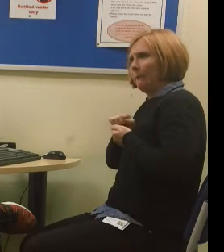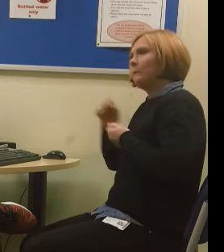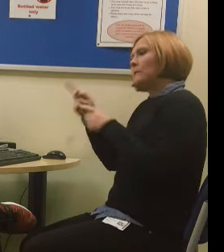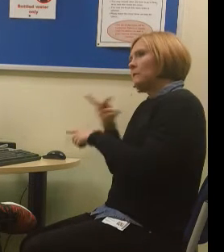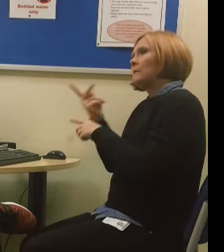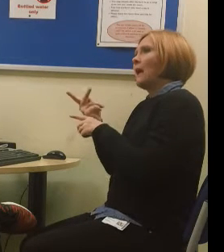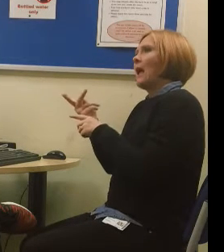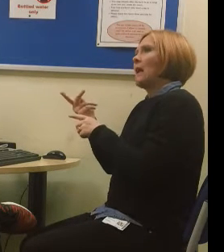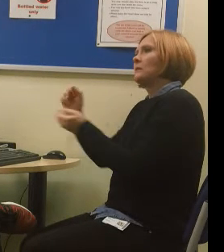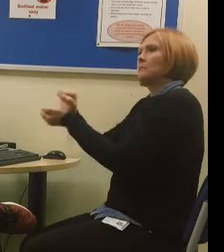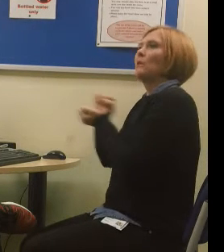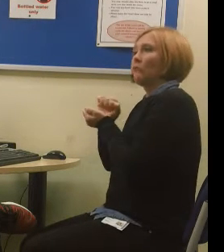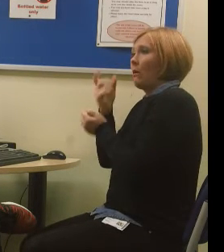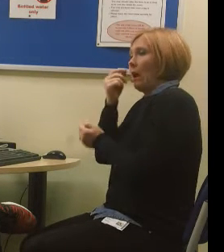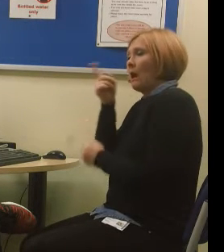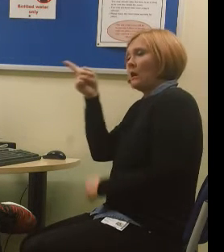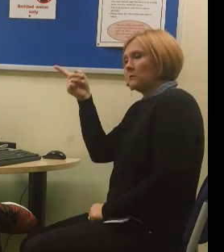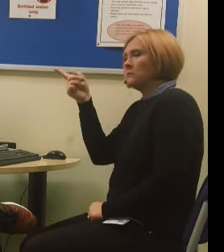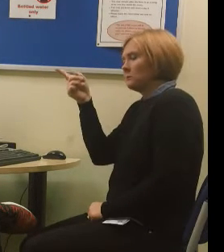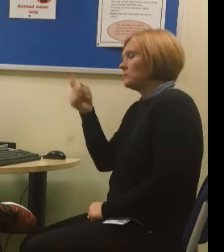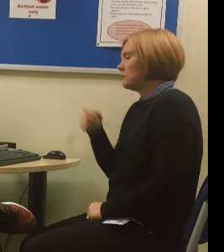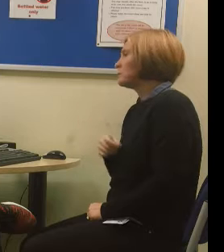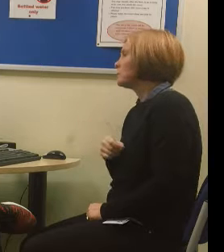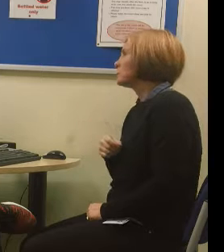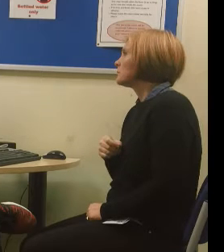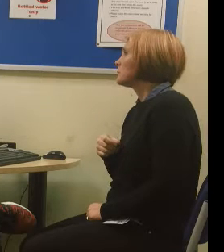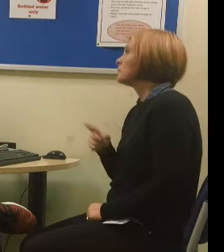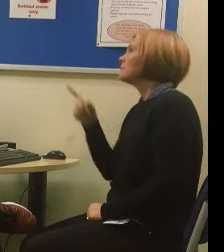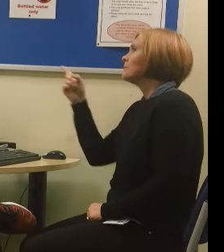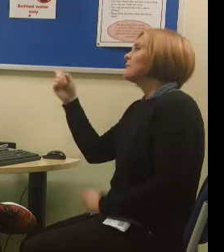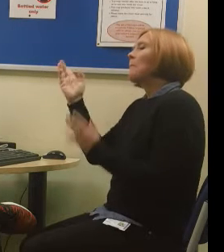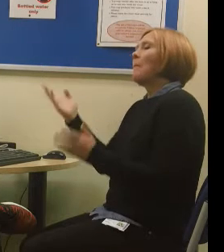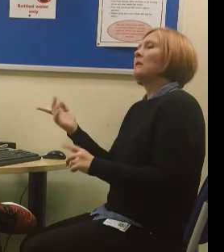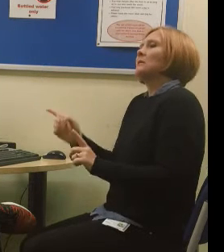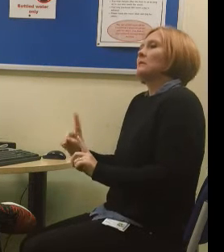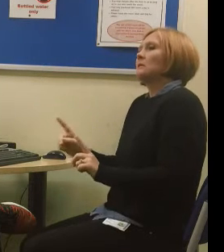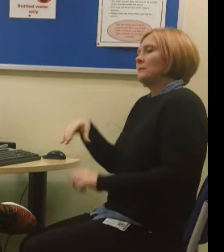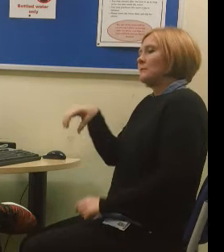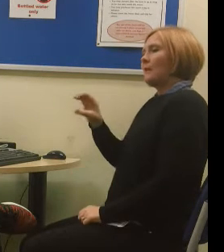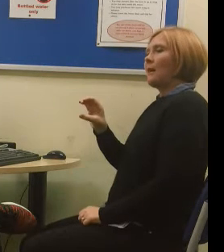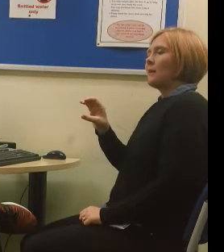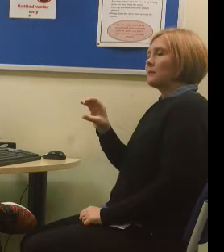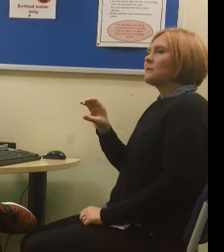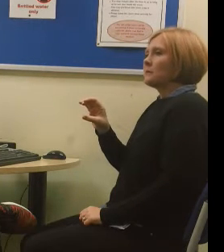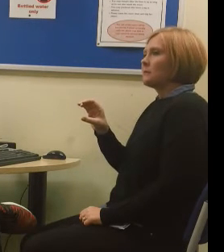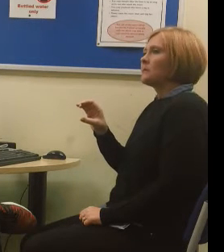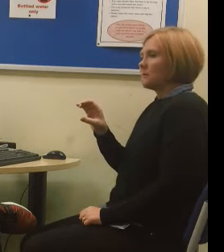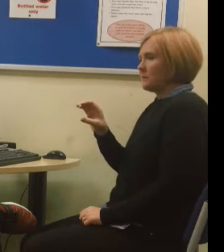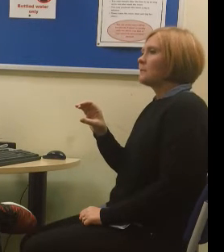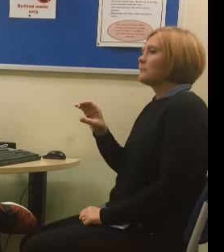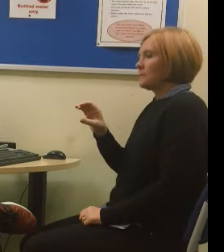longer. You will need to have your library card, which is your student ID card. We need this to issue everything to